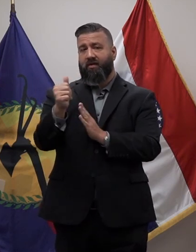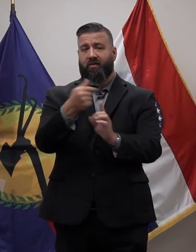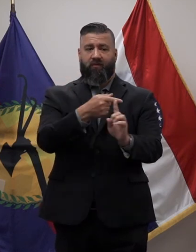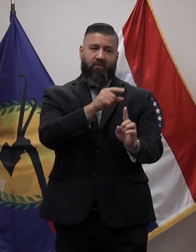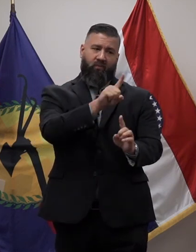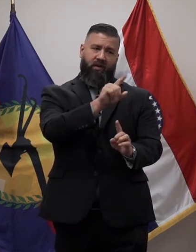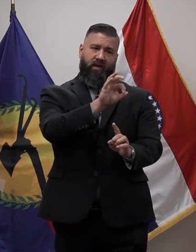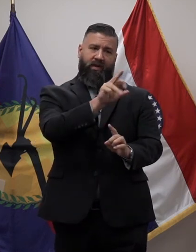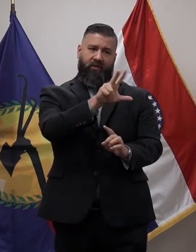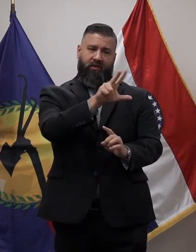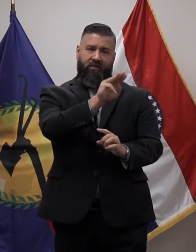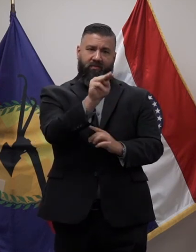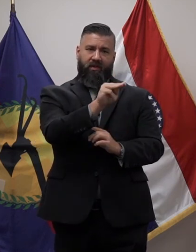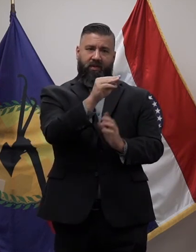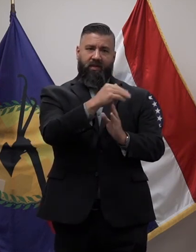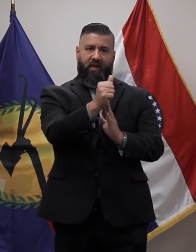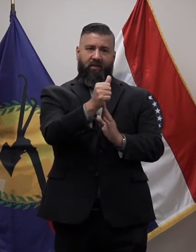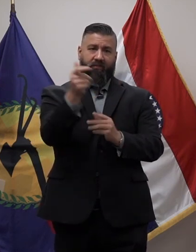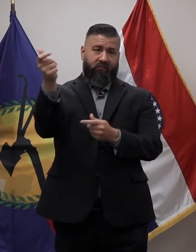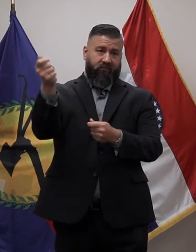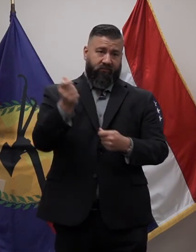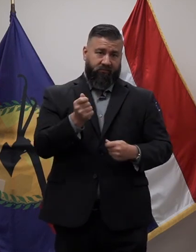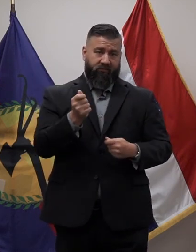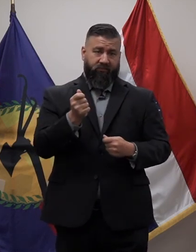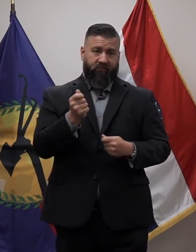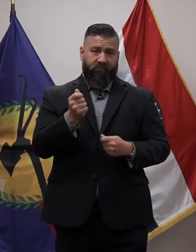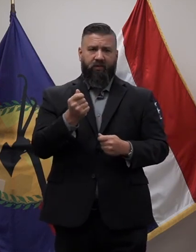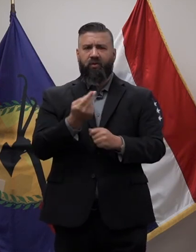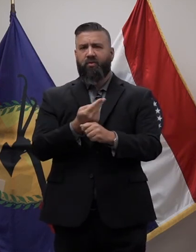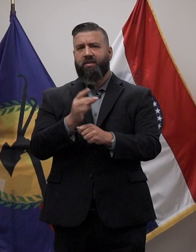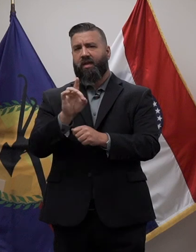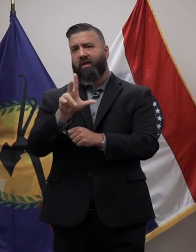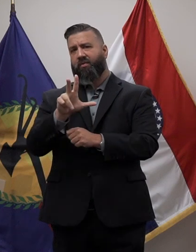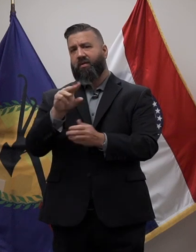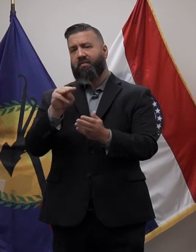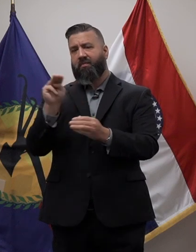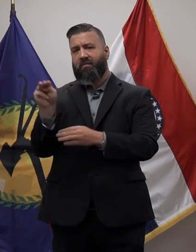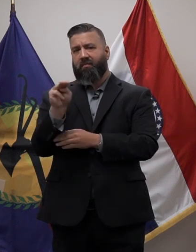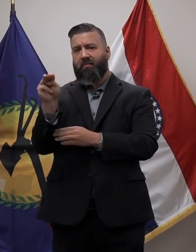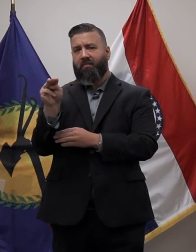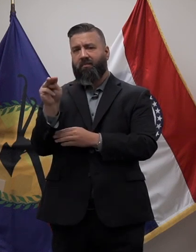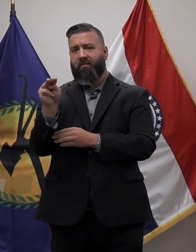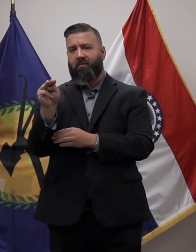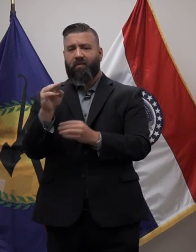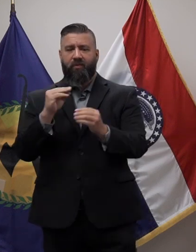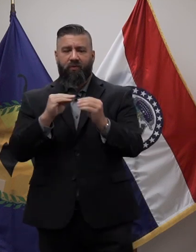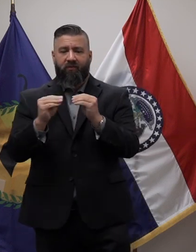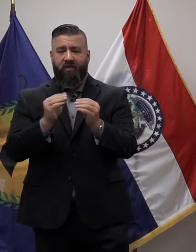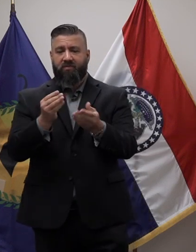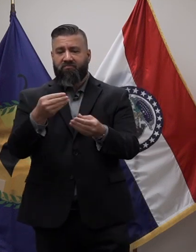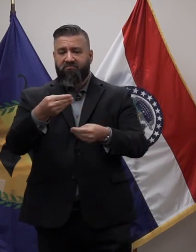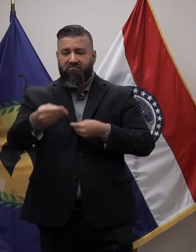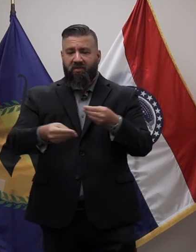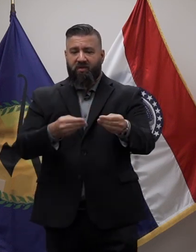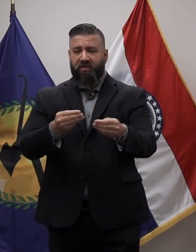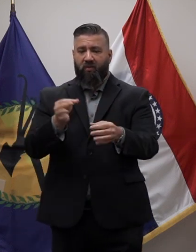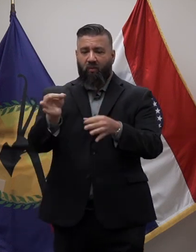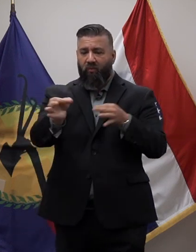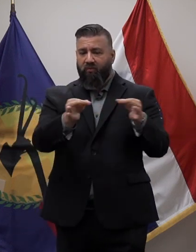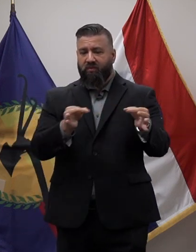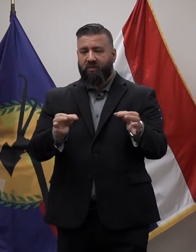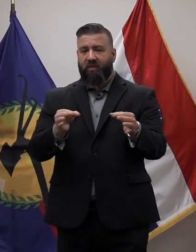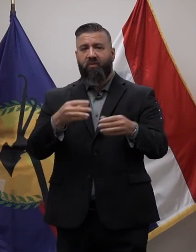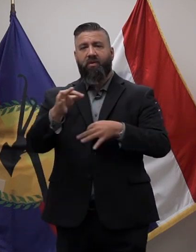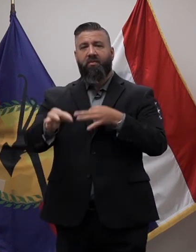$193 million ARPA funds to plug budget holes and replace lost